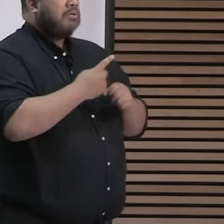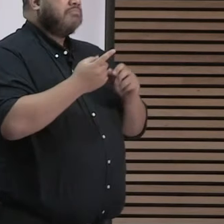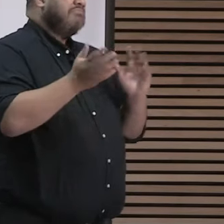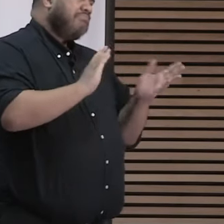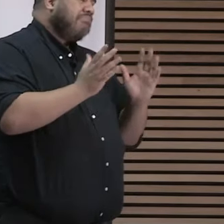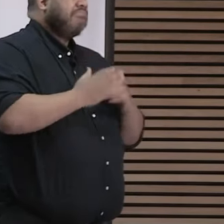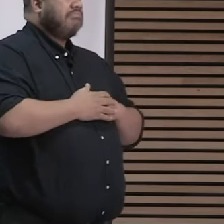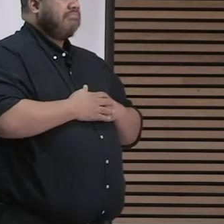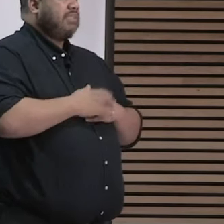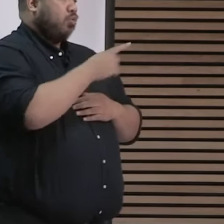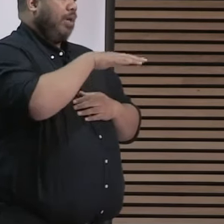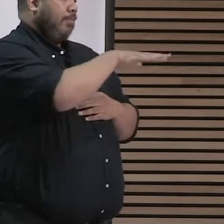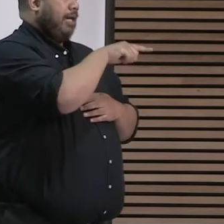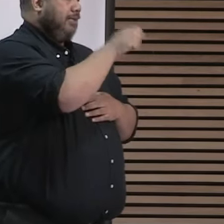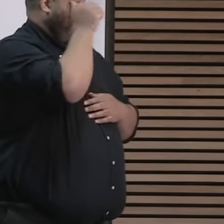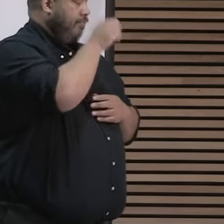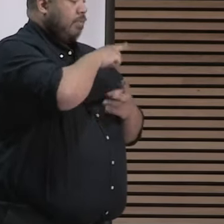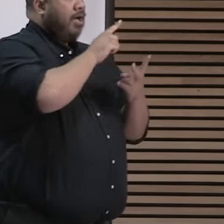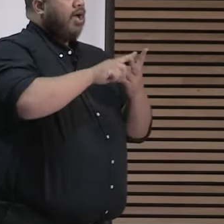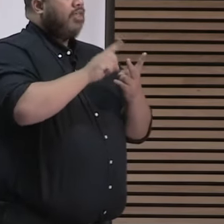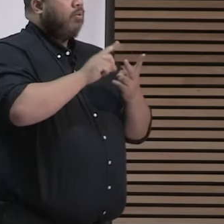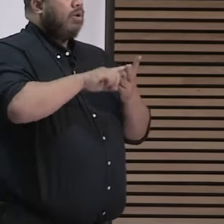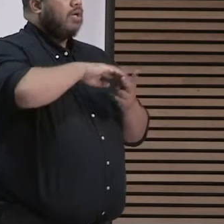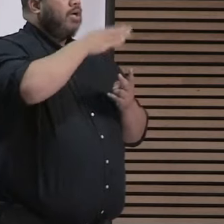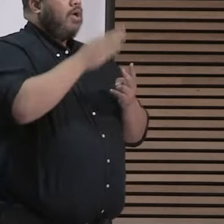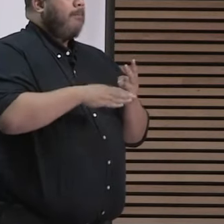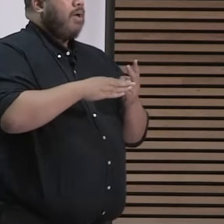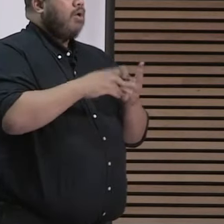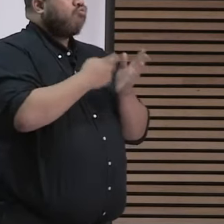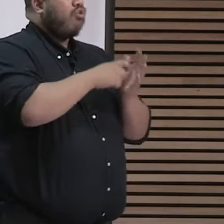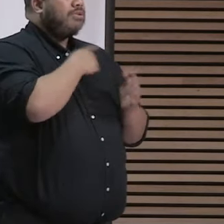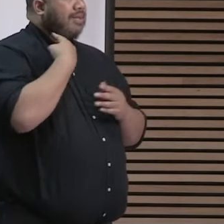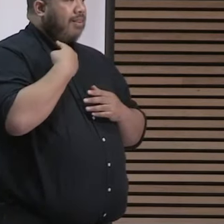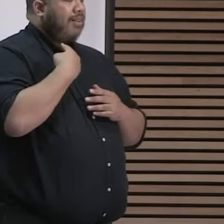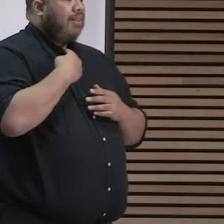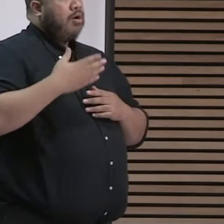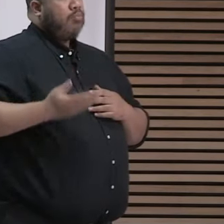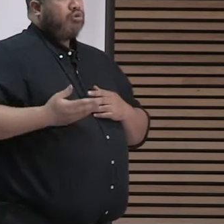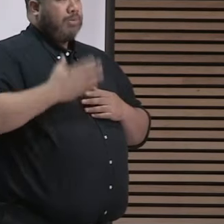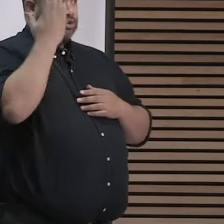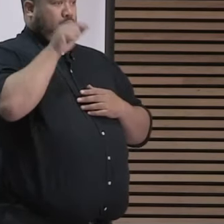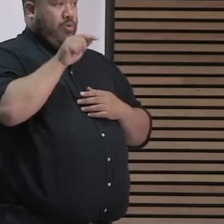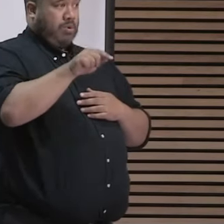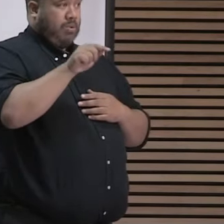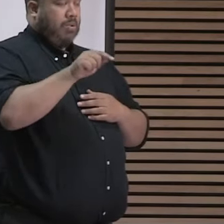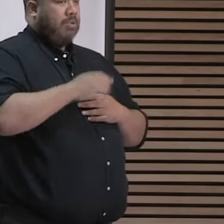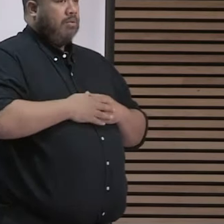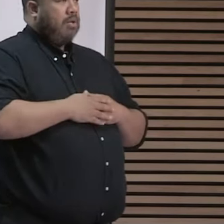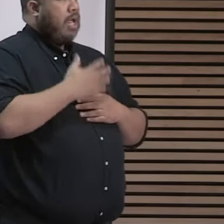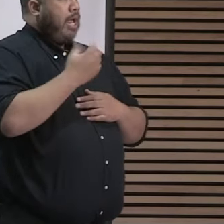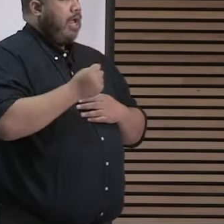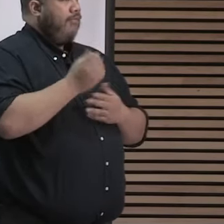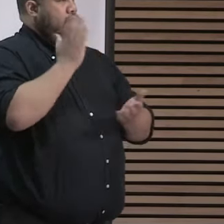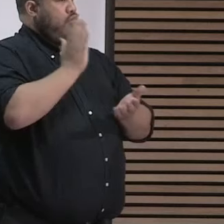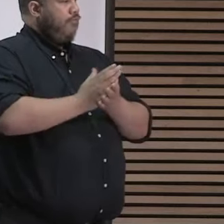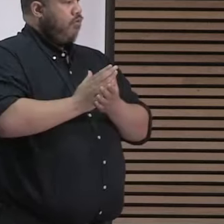other location is the Mount Roskill Primary School on Frost Road in Mount Roskill, and the confirmed case was at that location